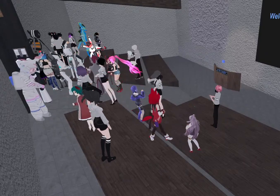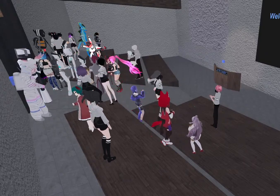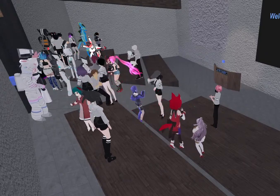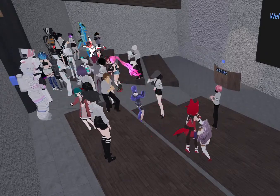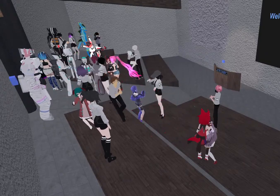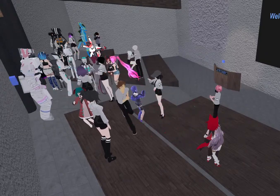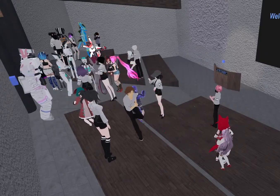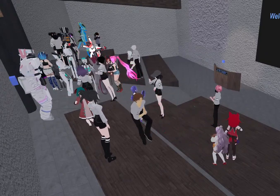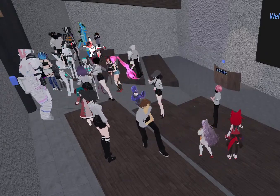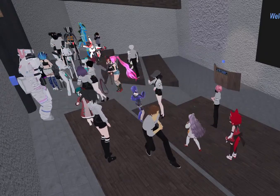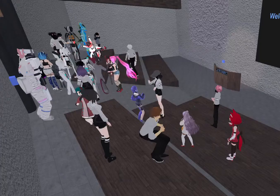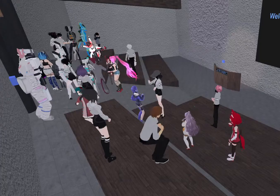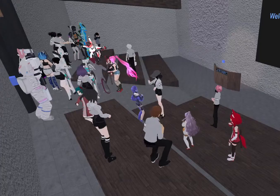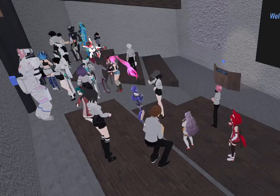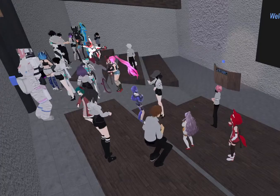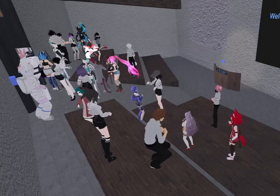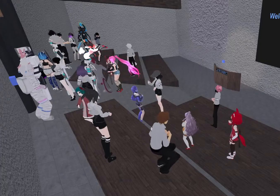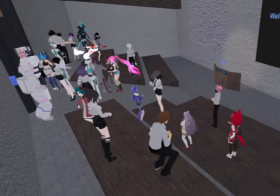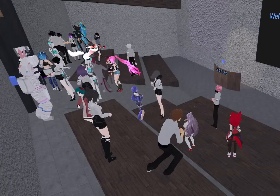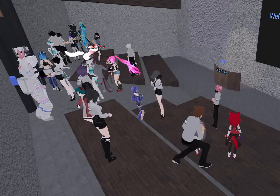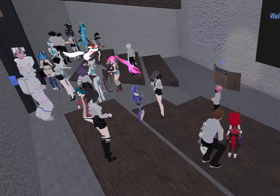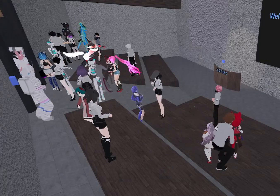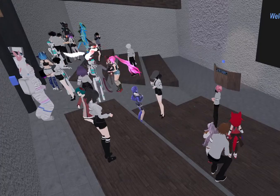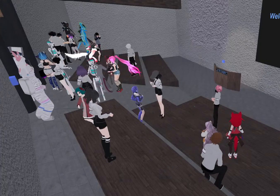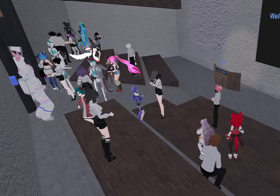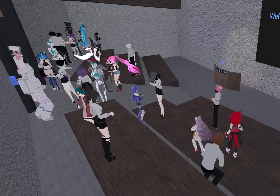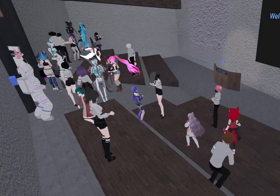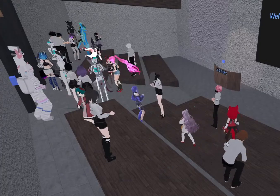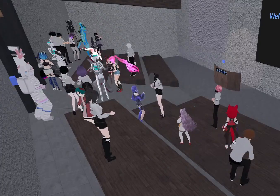gonna post the so photo later on.